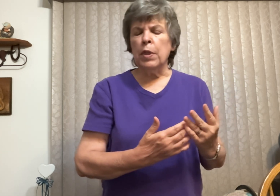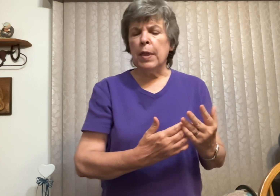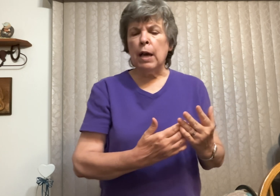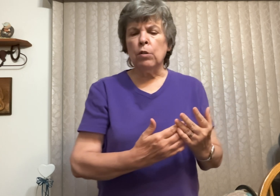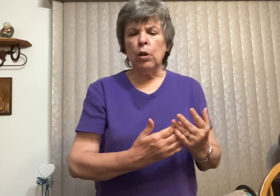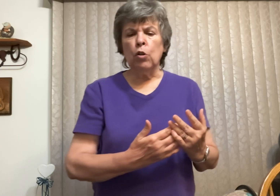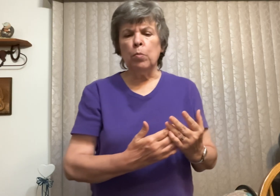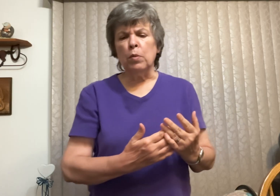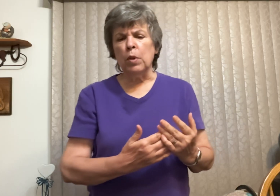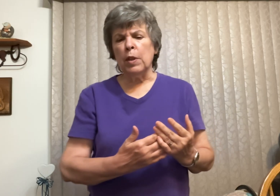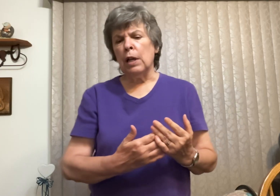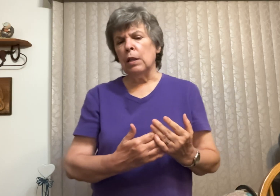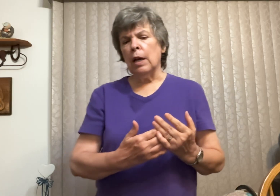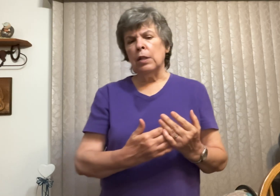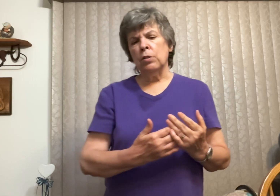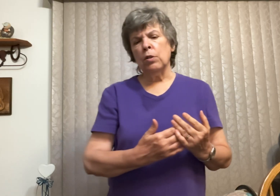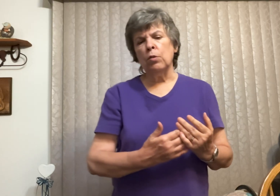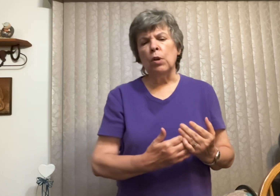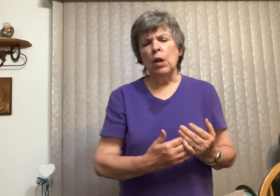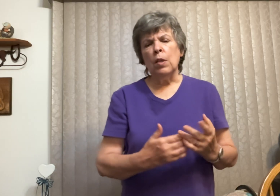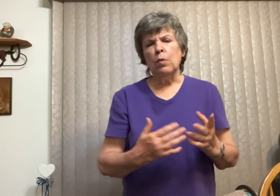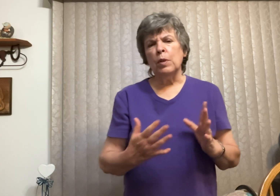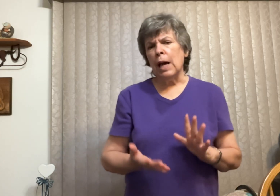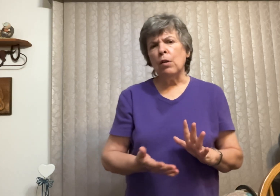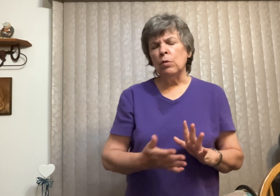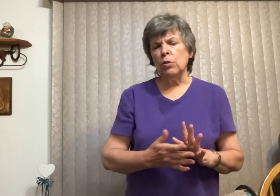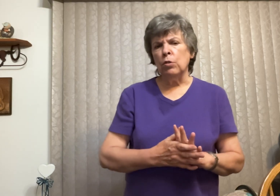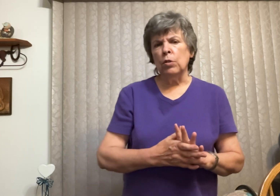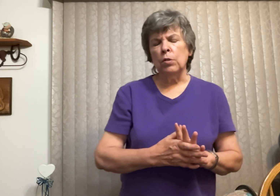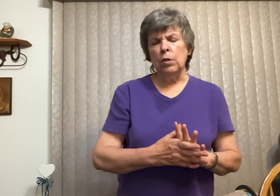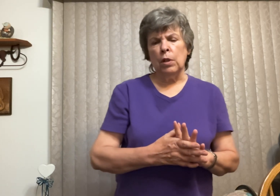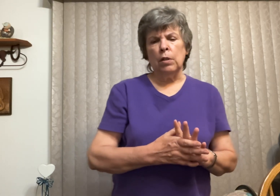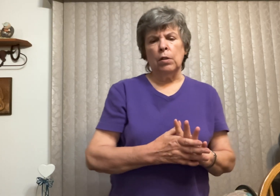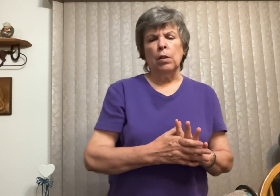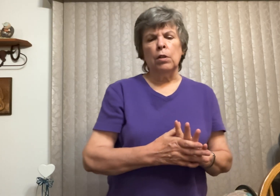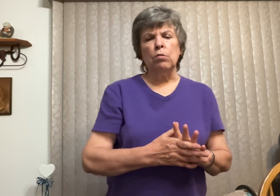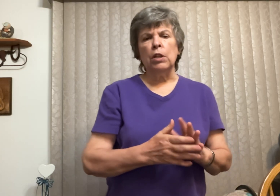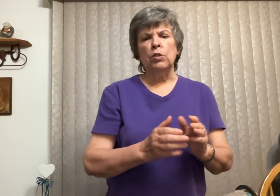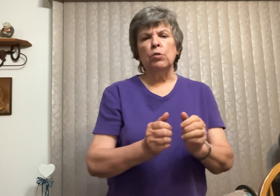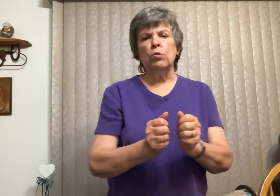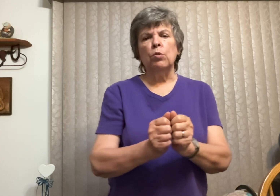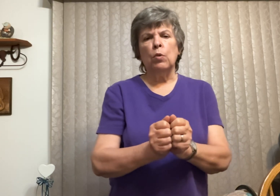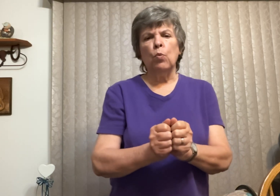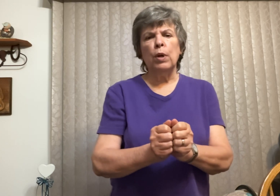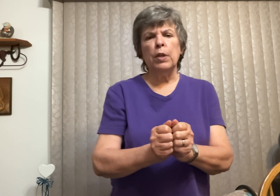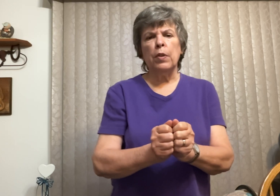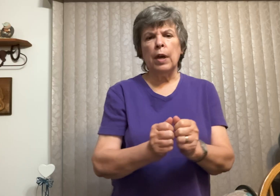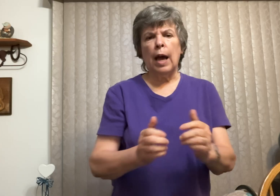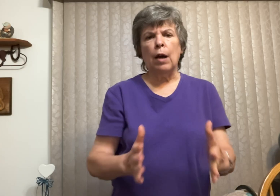Without hope and without light. So the without, you could literally do without